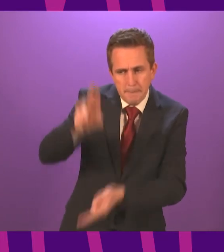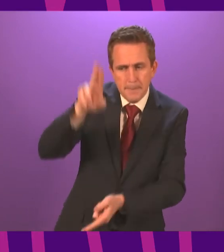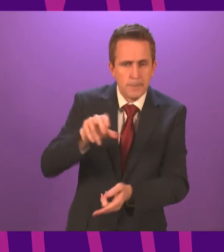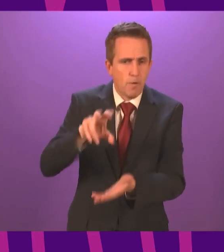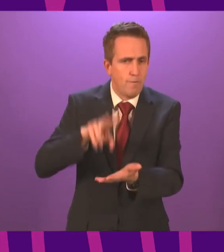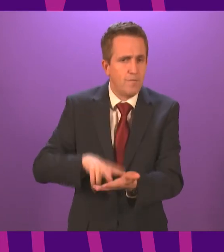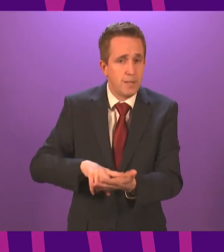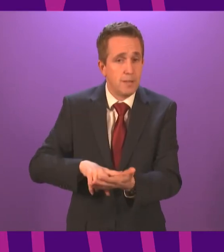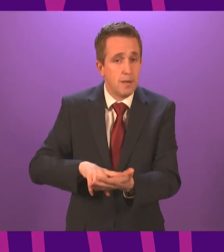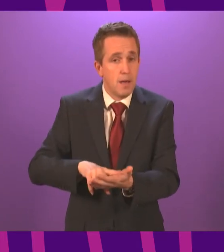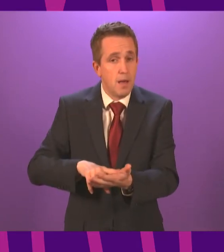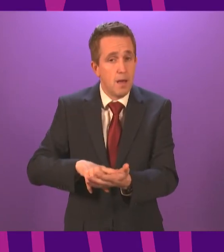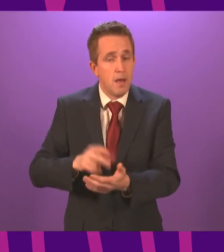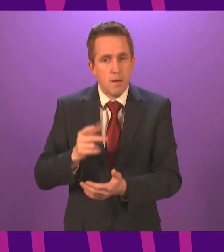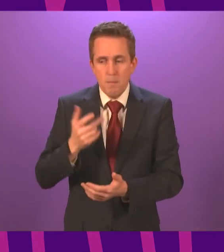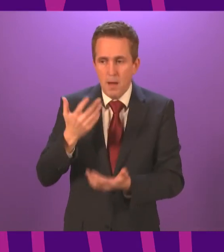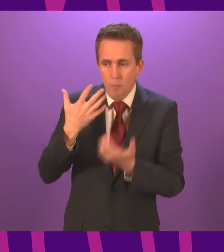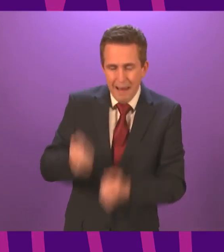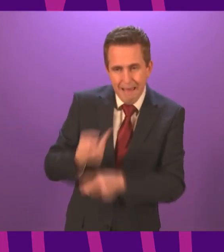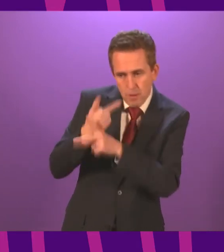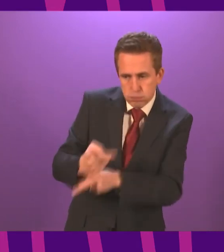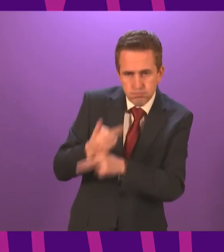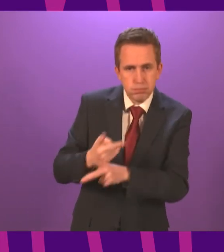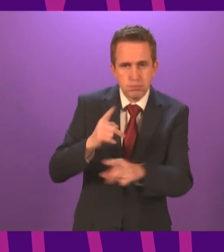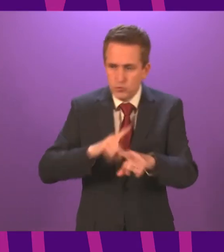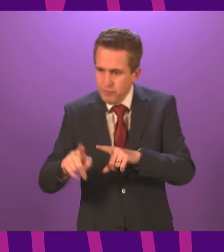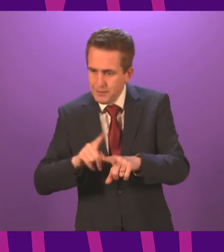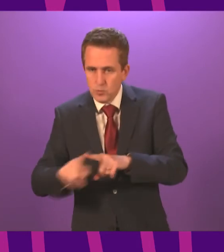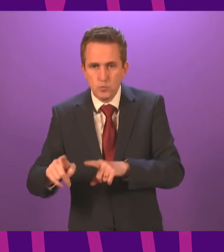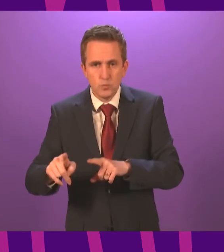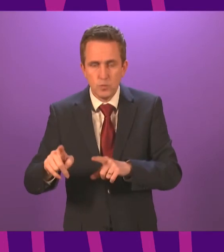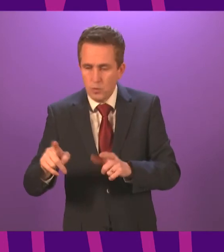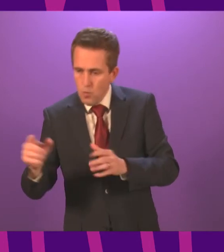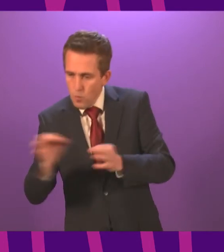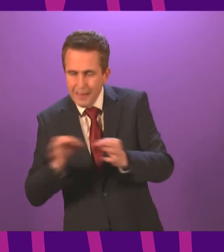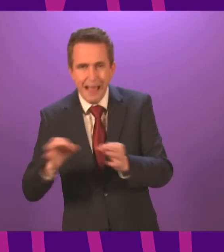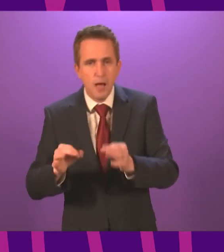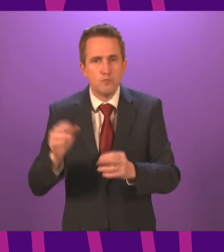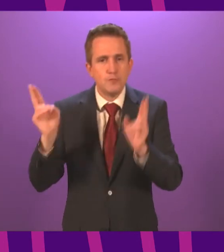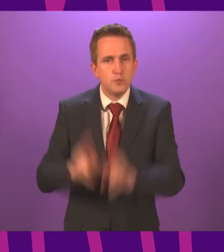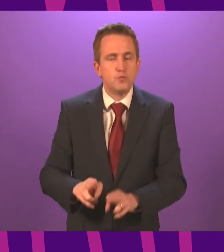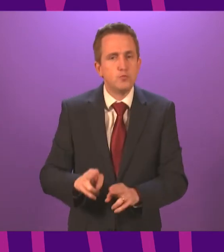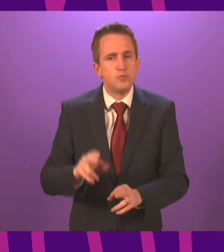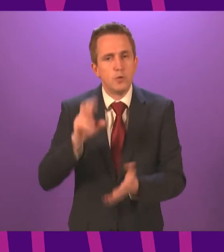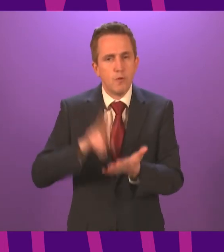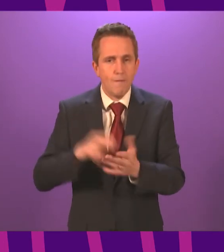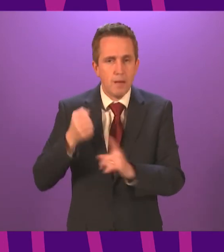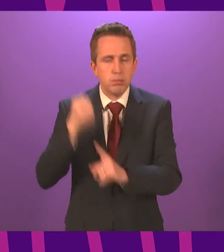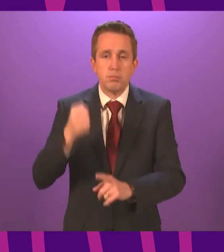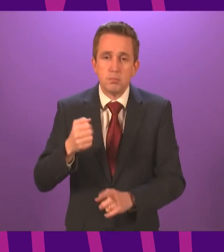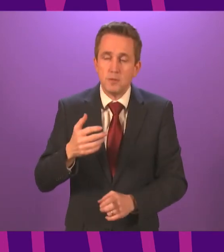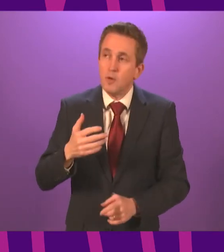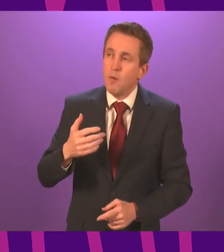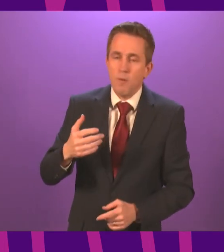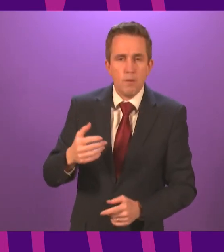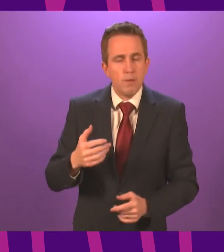management teams are doing an absolutely first-class job in working the way around that. Presiding officer, I thank the government,